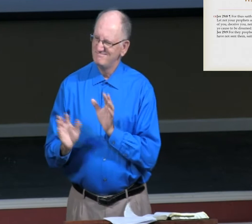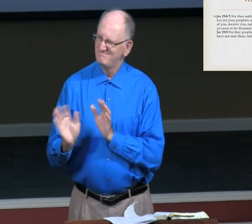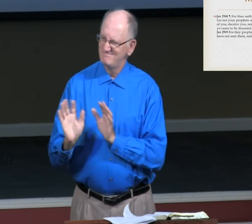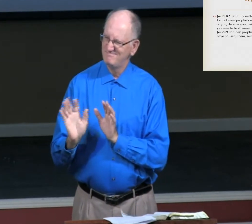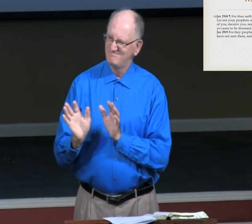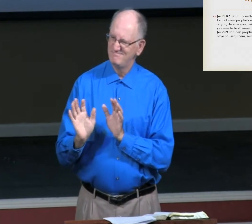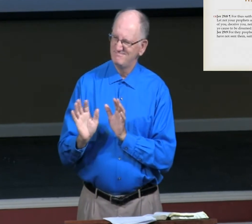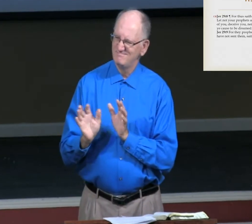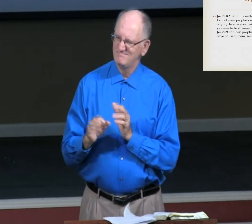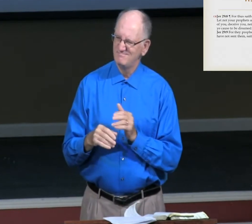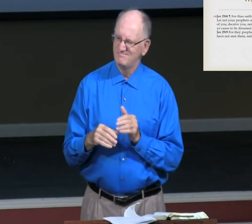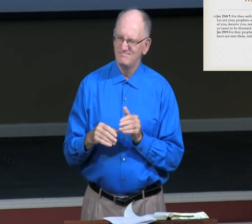No.